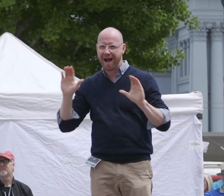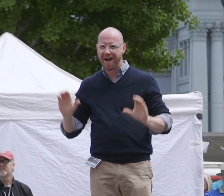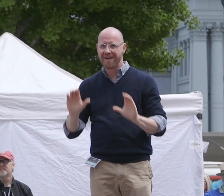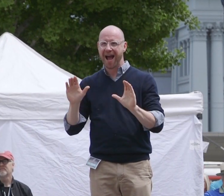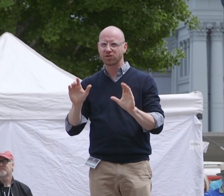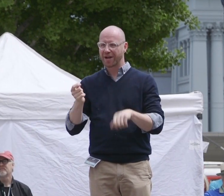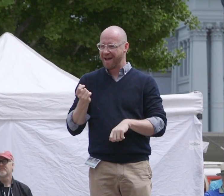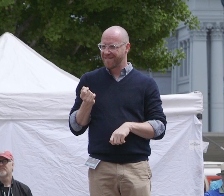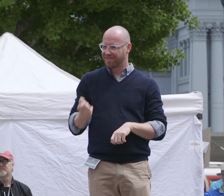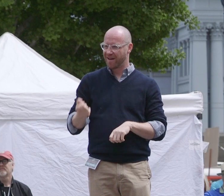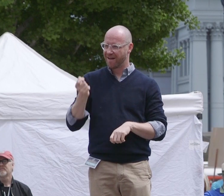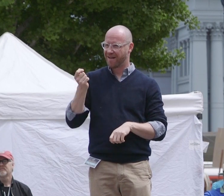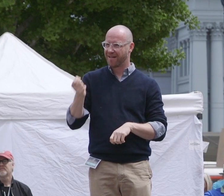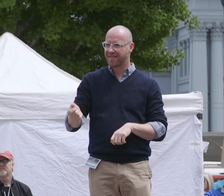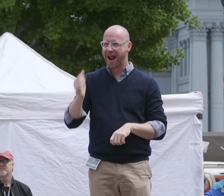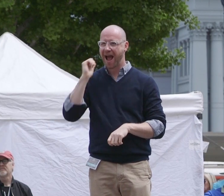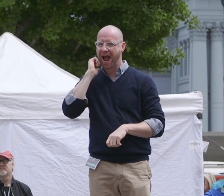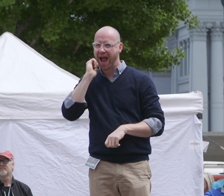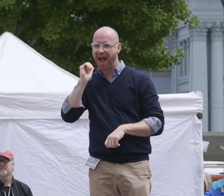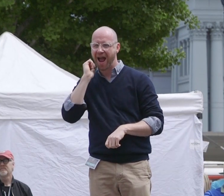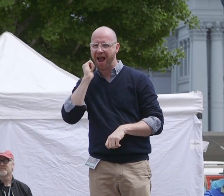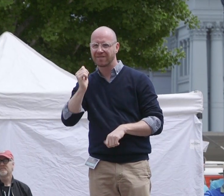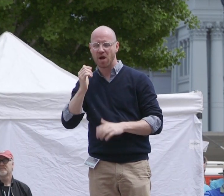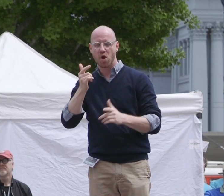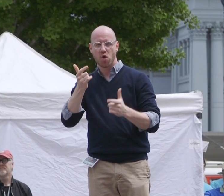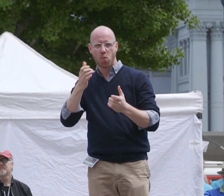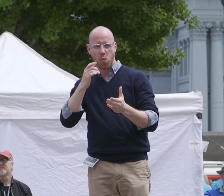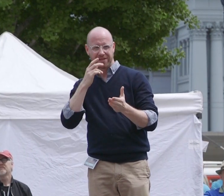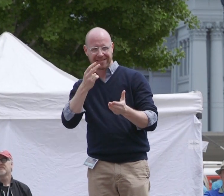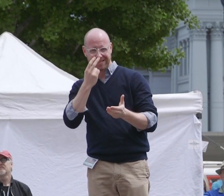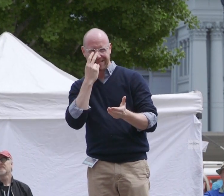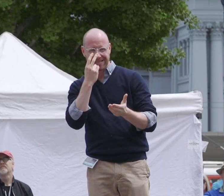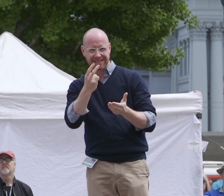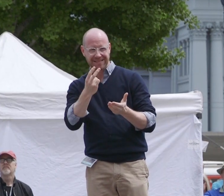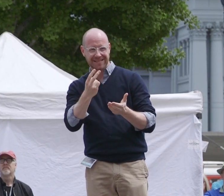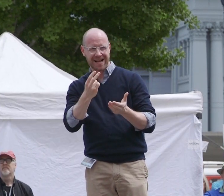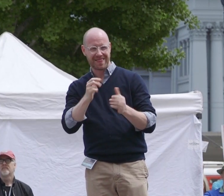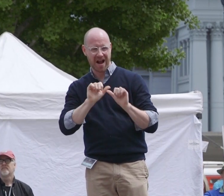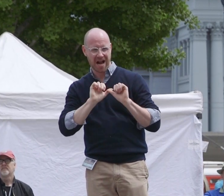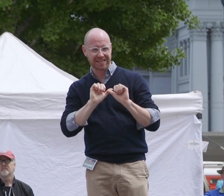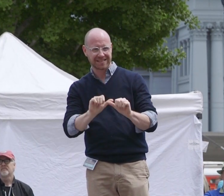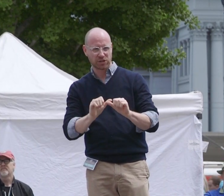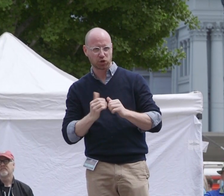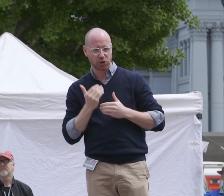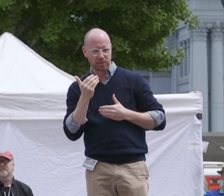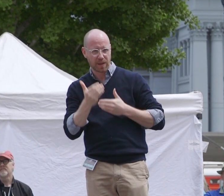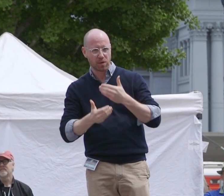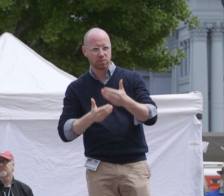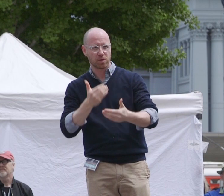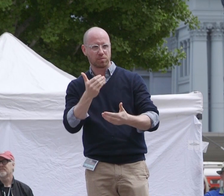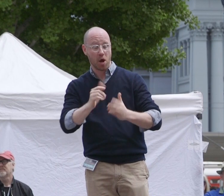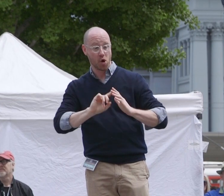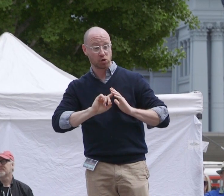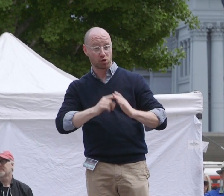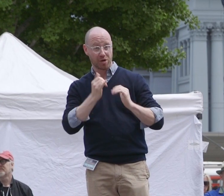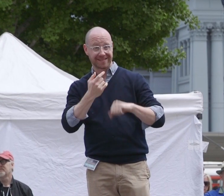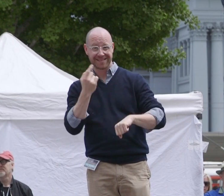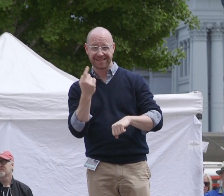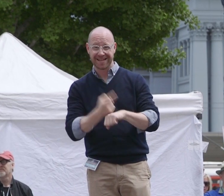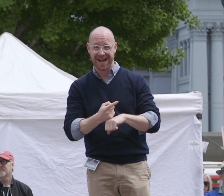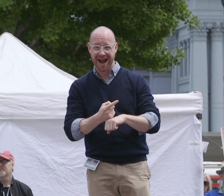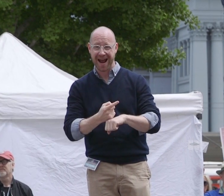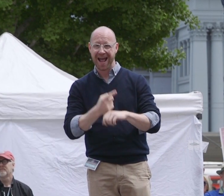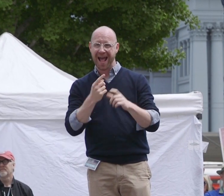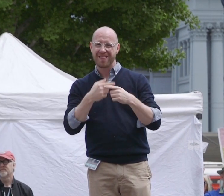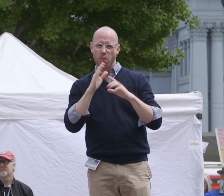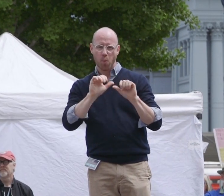that the momentum from today, the momentum from 600 marches around the world, continues to resonate for